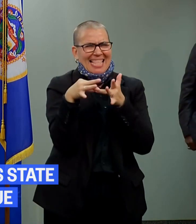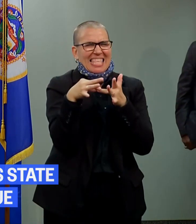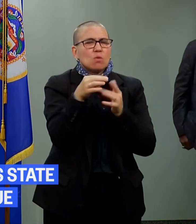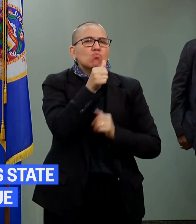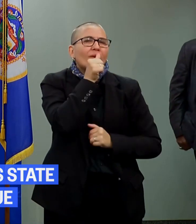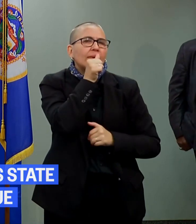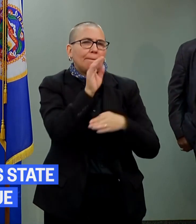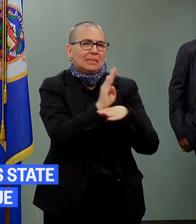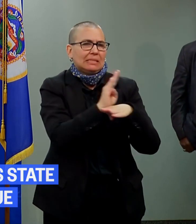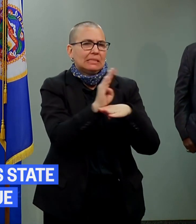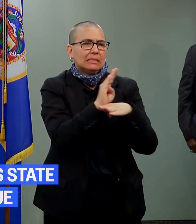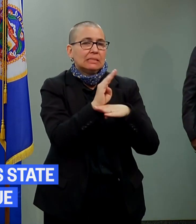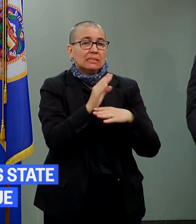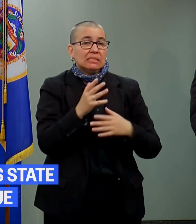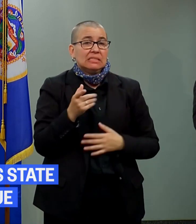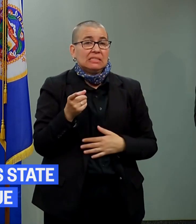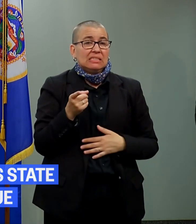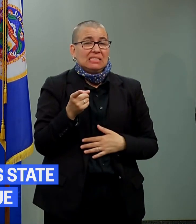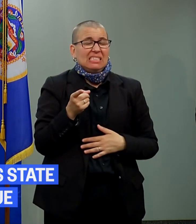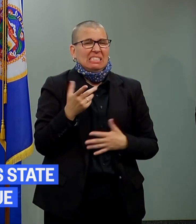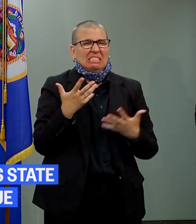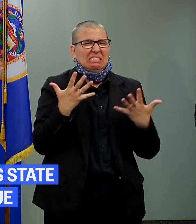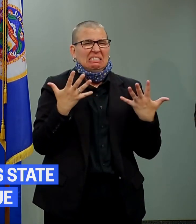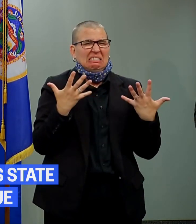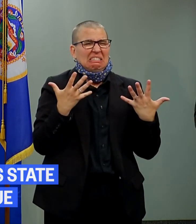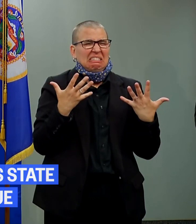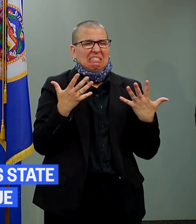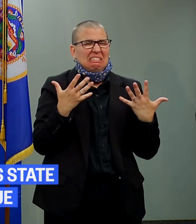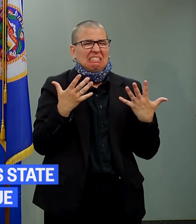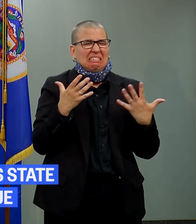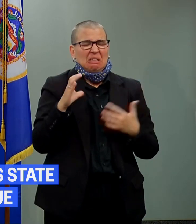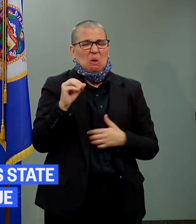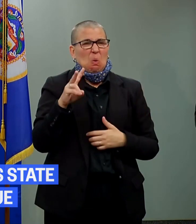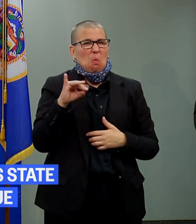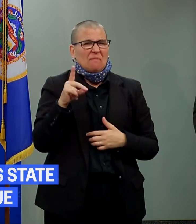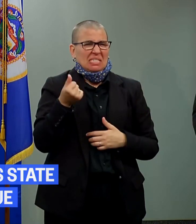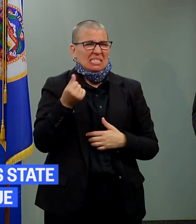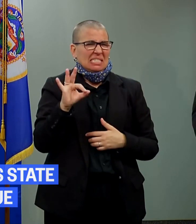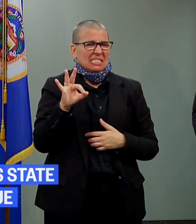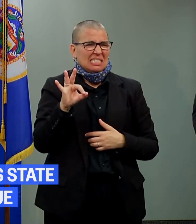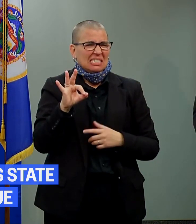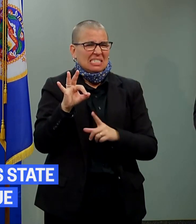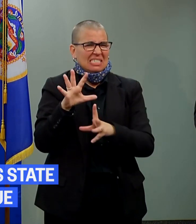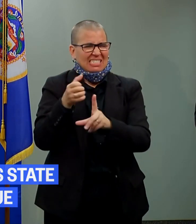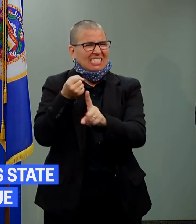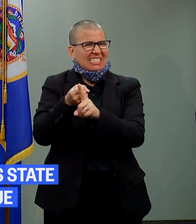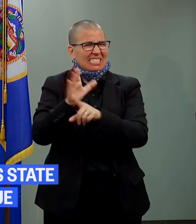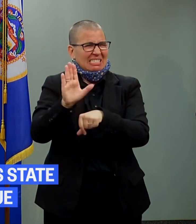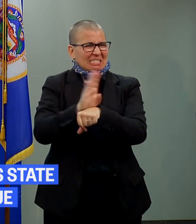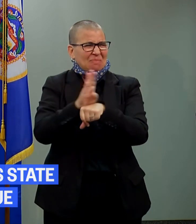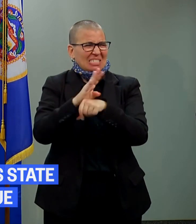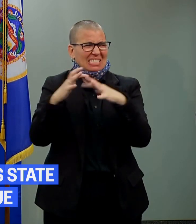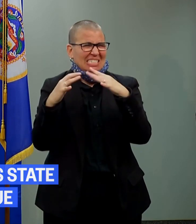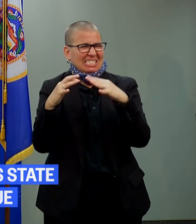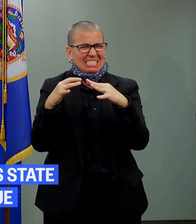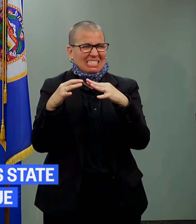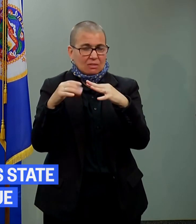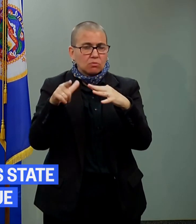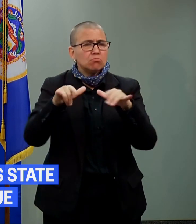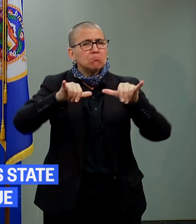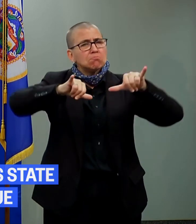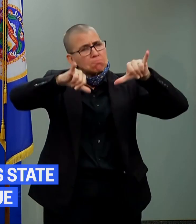the middle of the COVID-19 pandemic and those restrictions. We're out there providing food and support to our first responders. I want to thank all